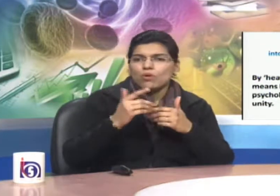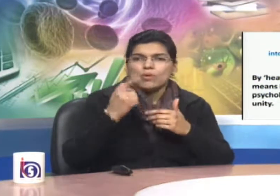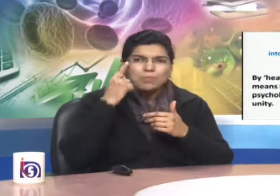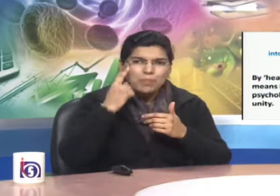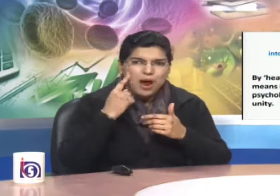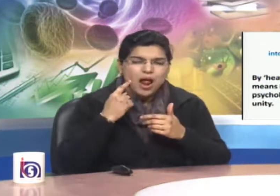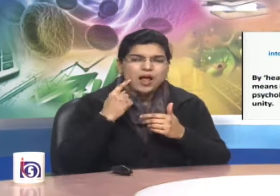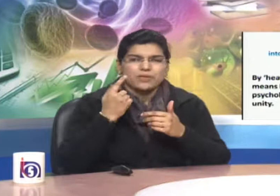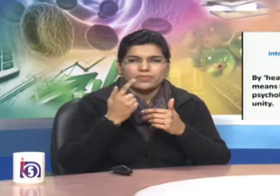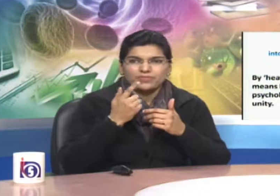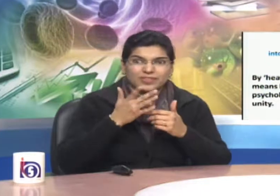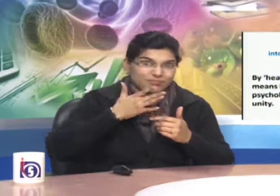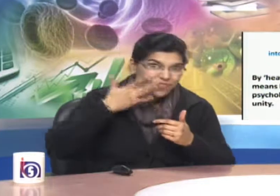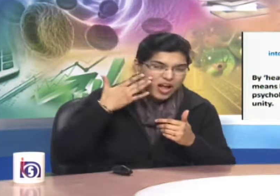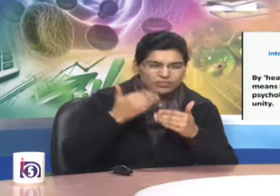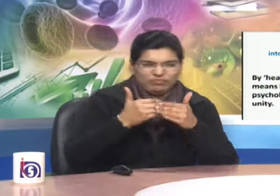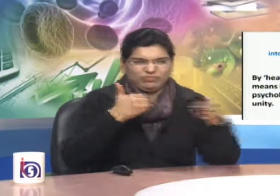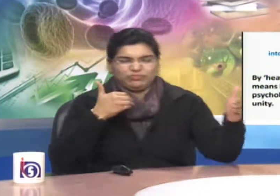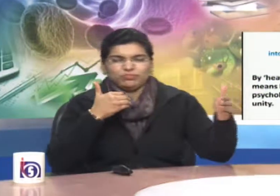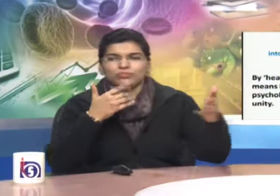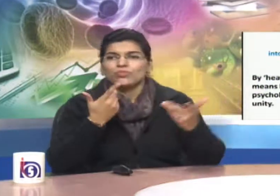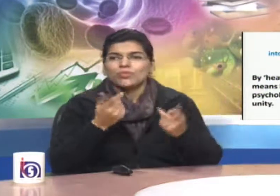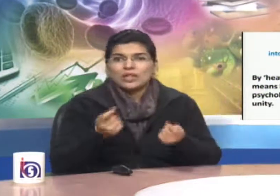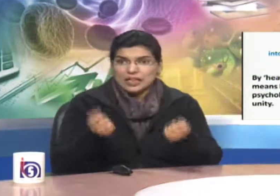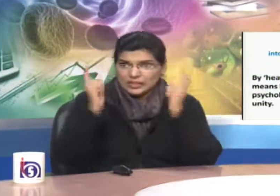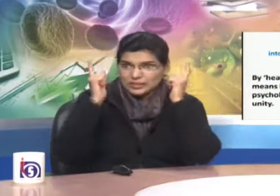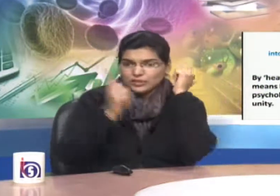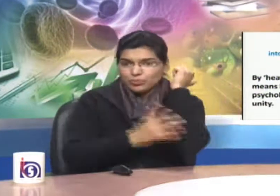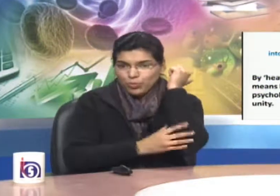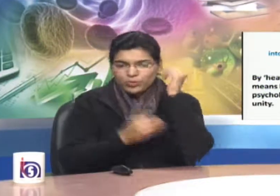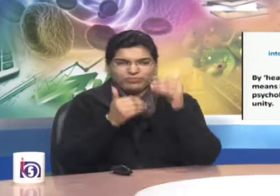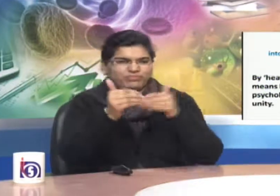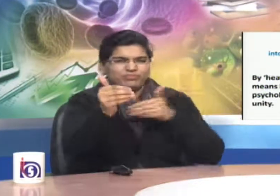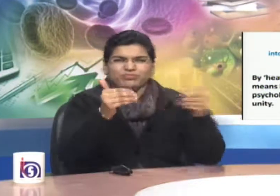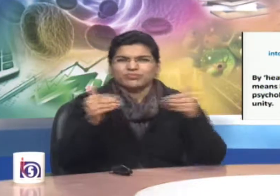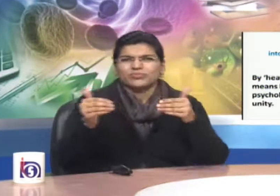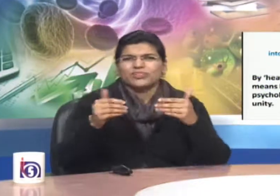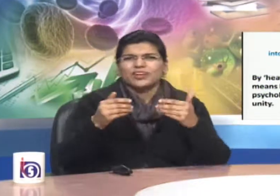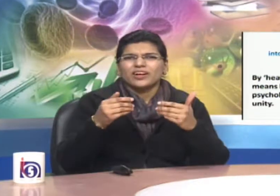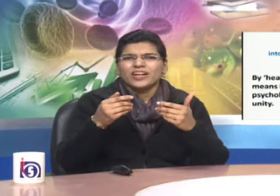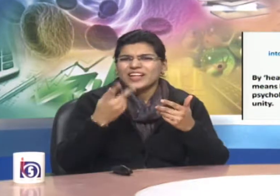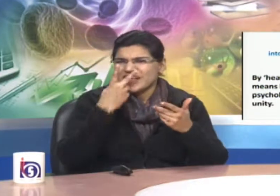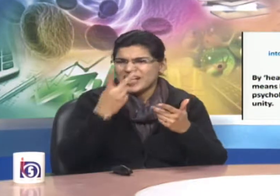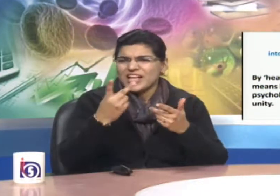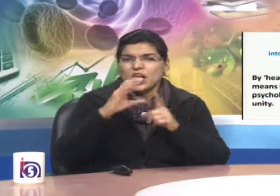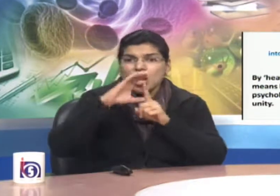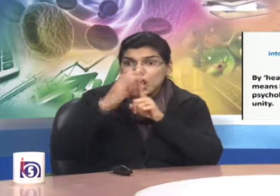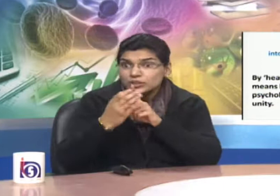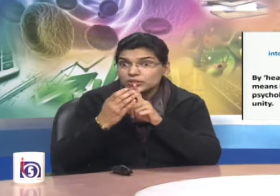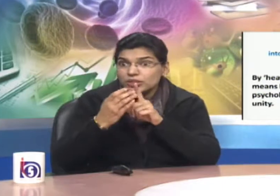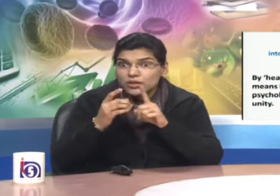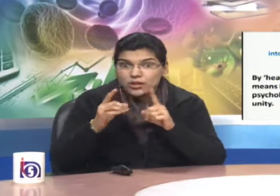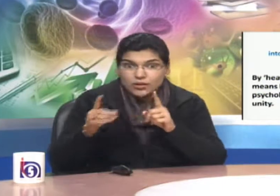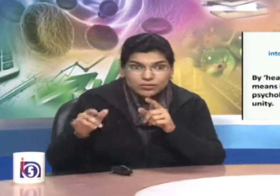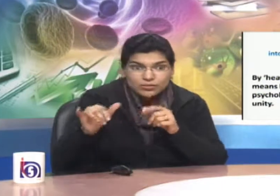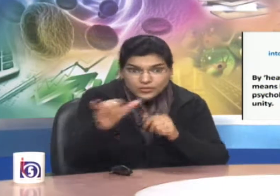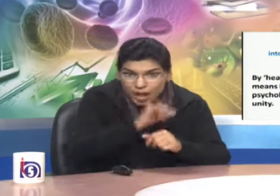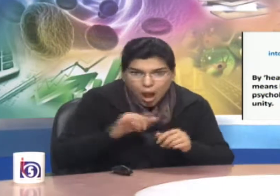Not dividing on basis of any social divisions, but rather than being united